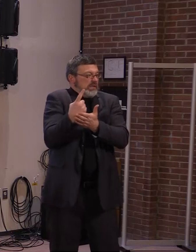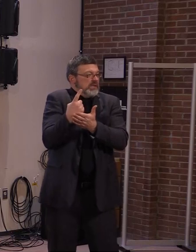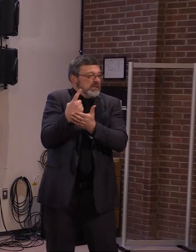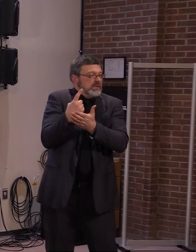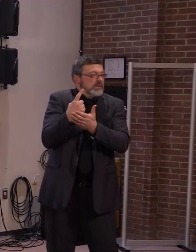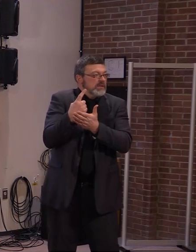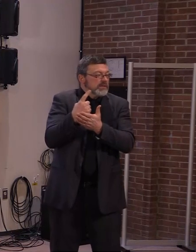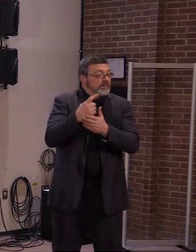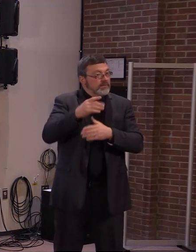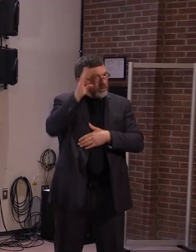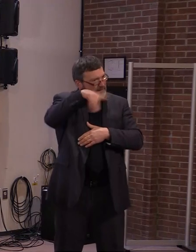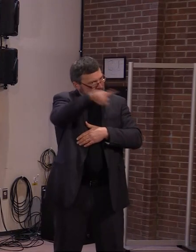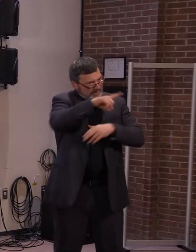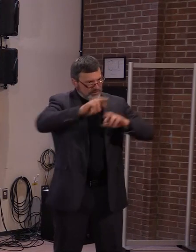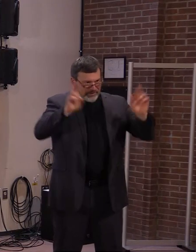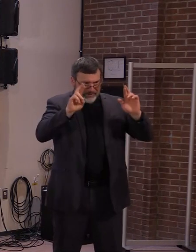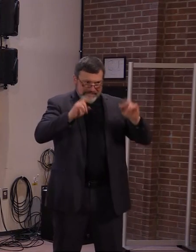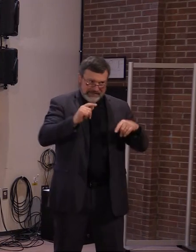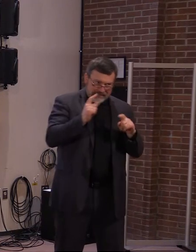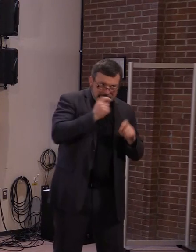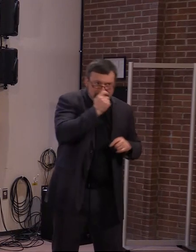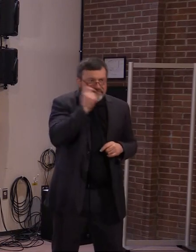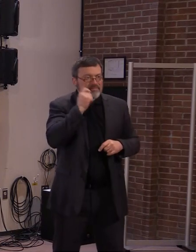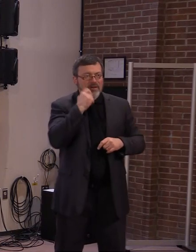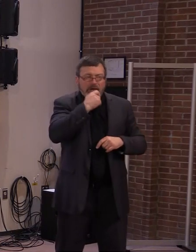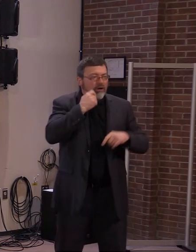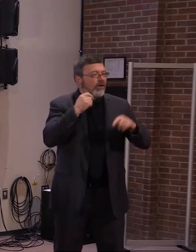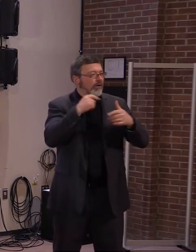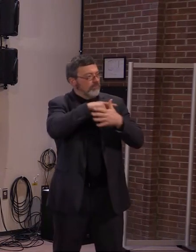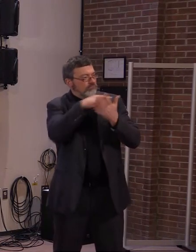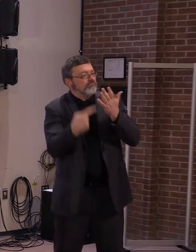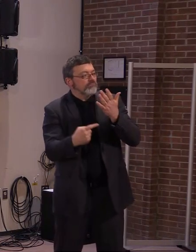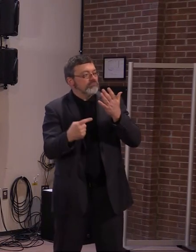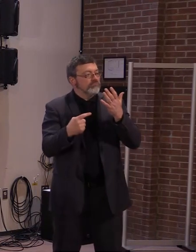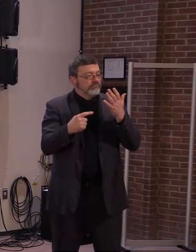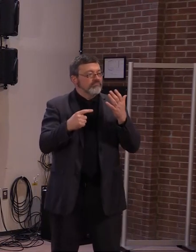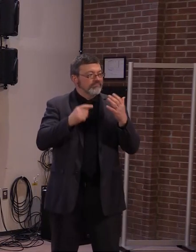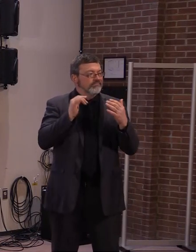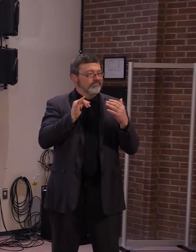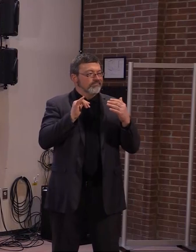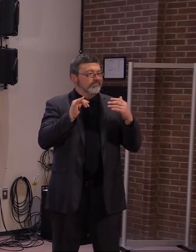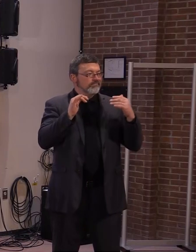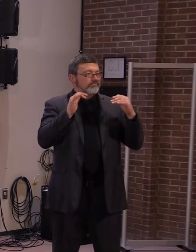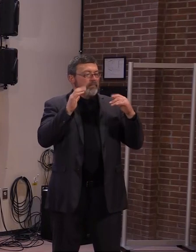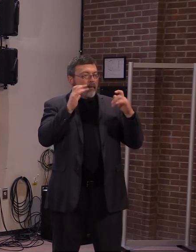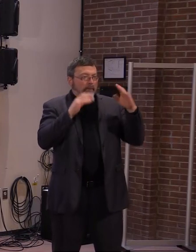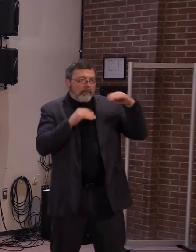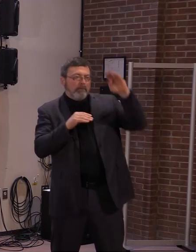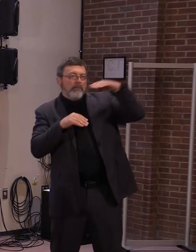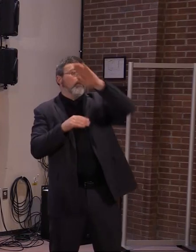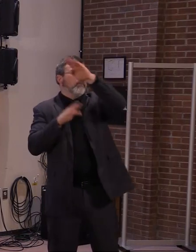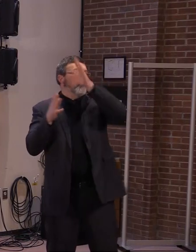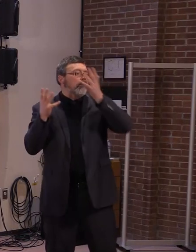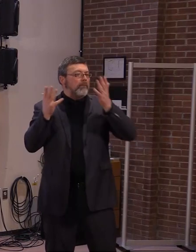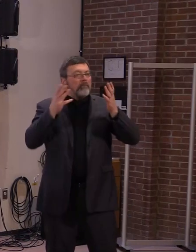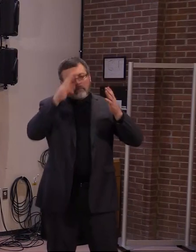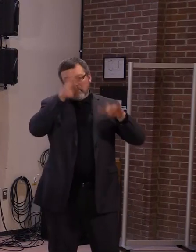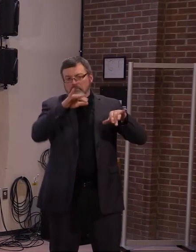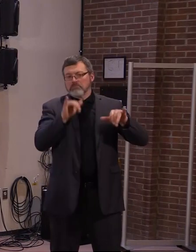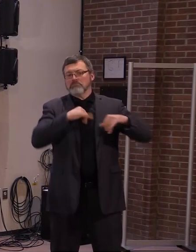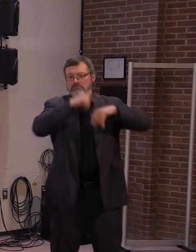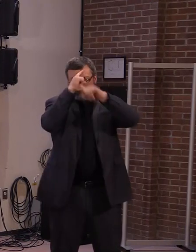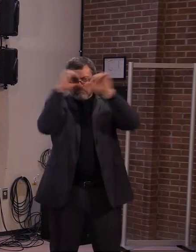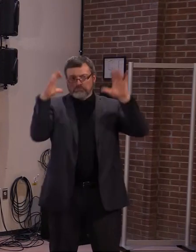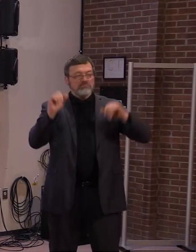who were likely symptomatic or had known exposure. So that has come down a bit. But again, when you look at everything in